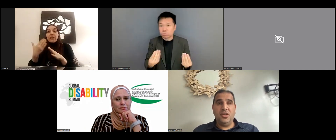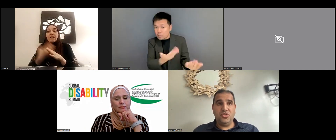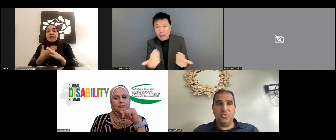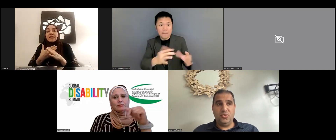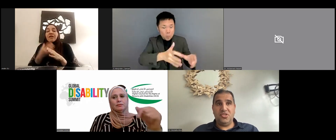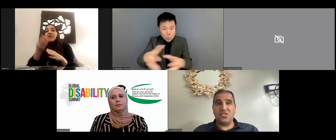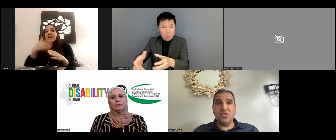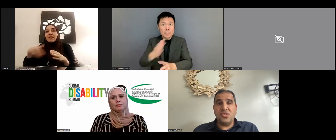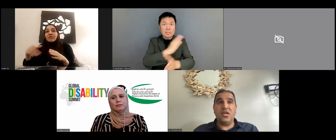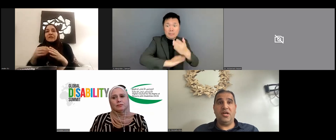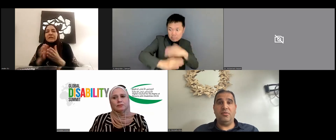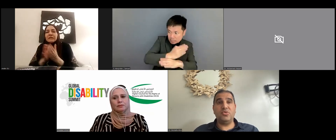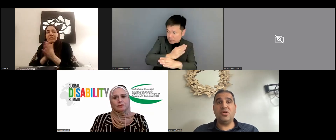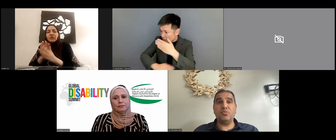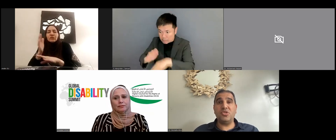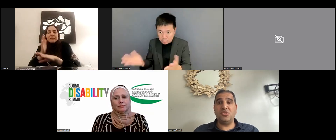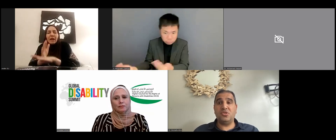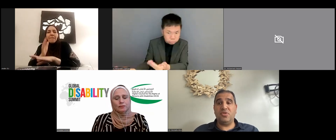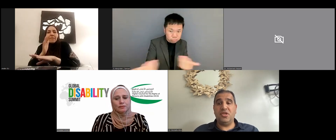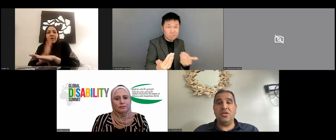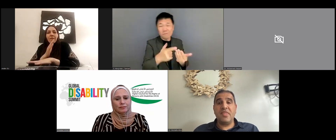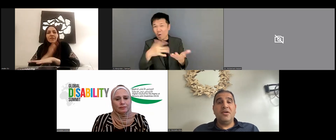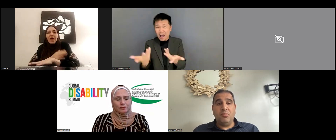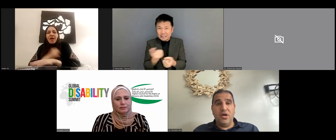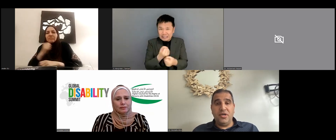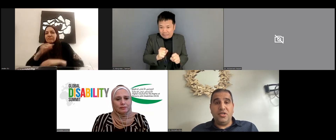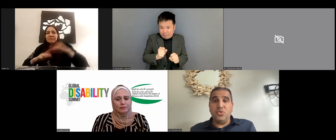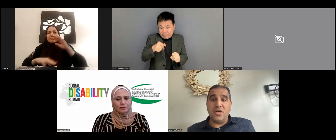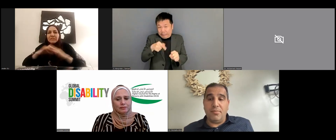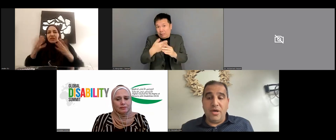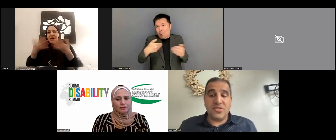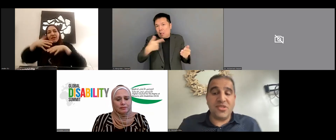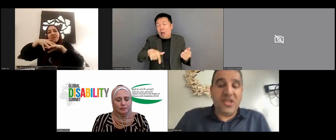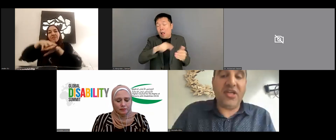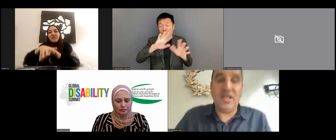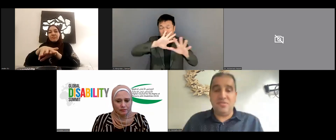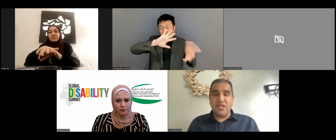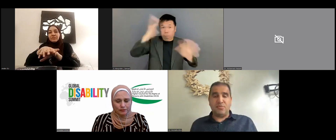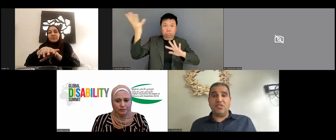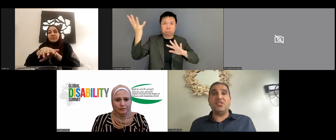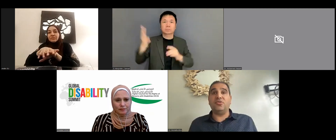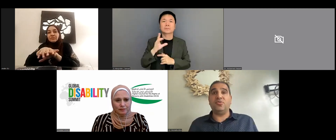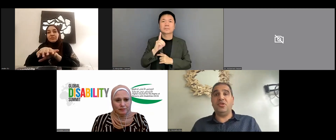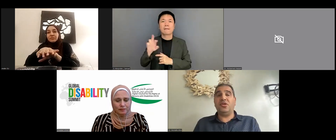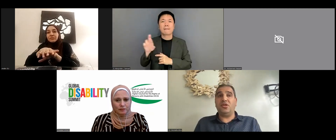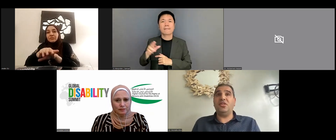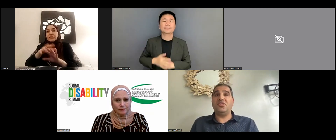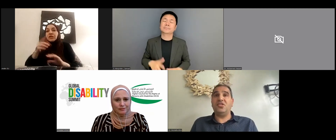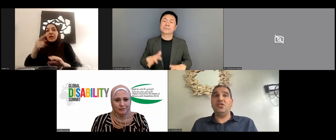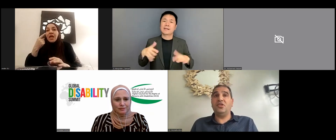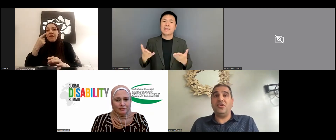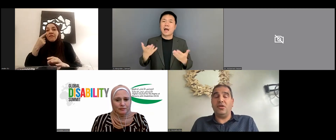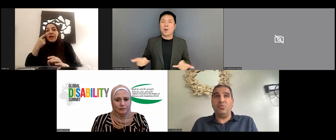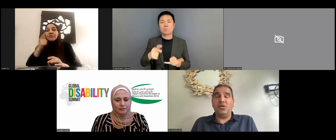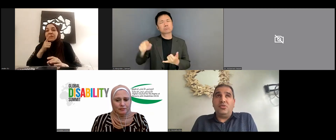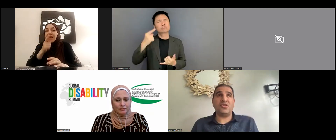disability into disasters. We'll start positively by talking about the advancements that we currently